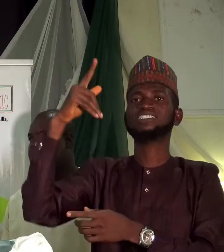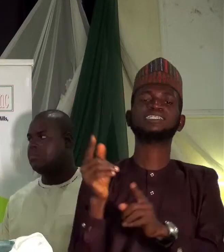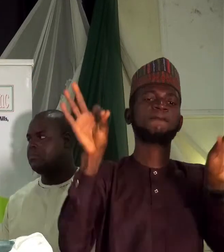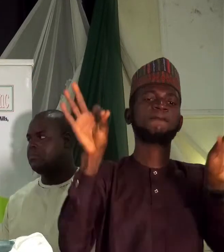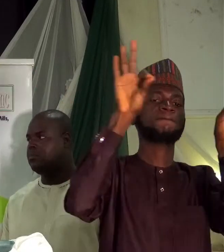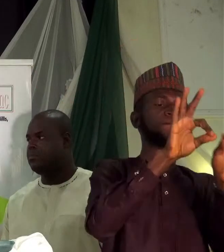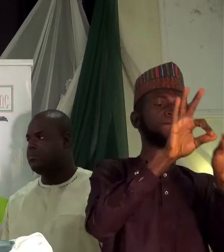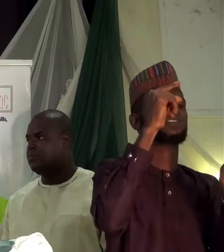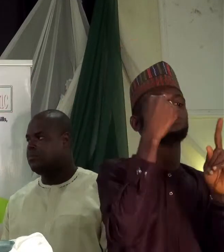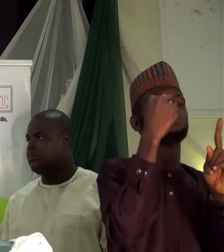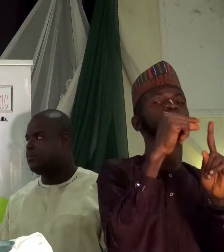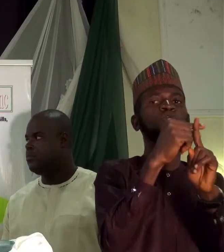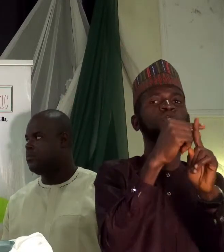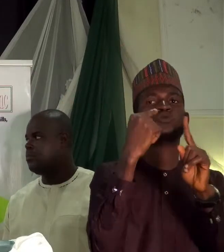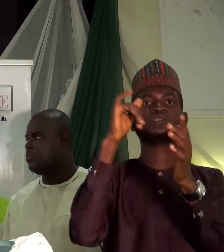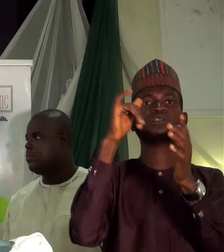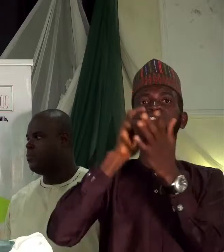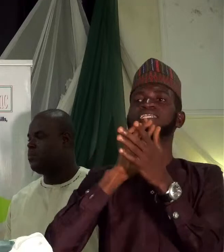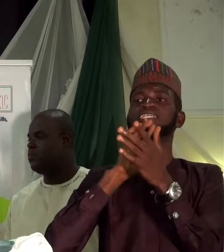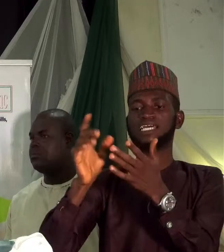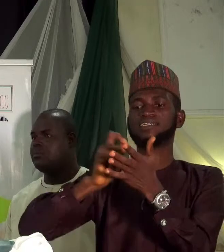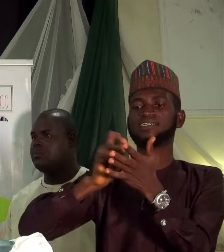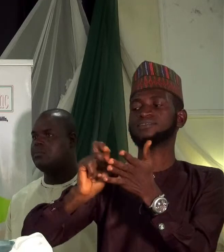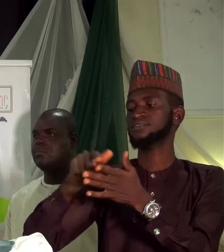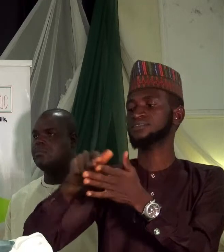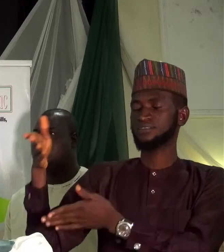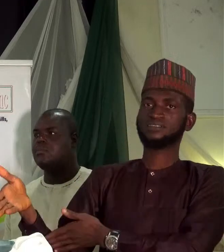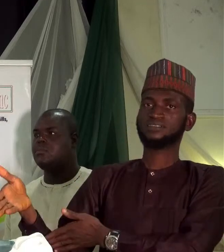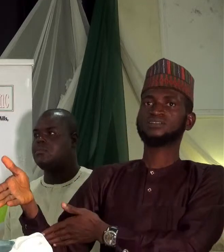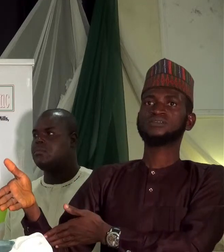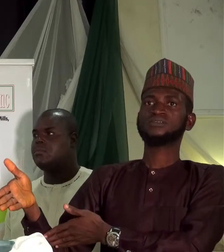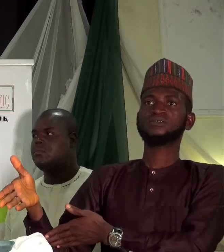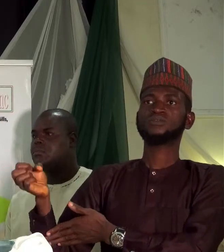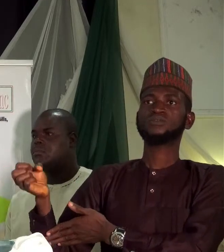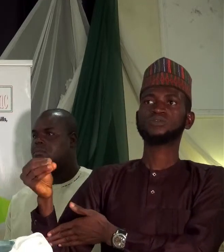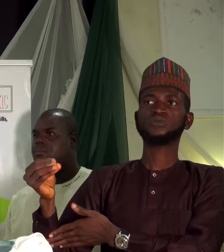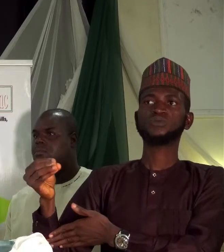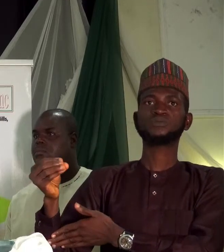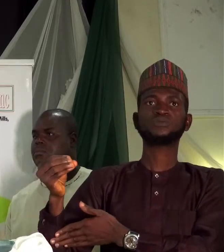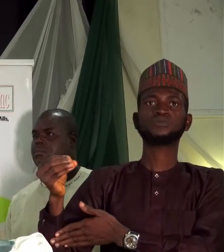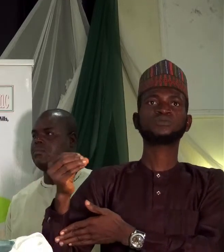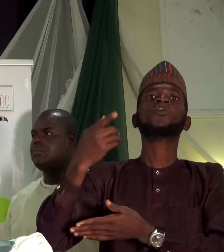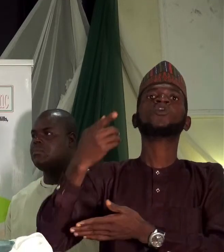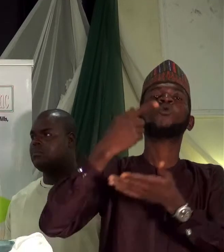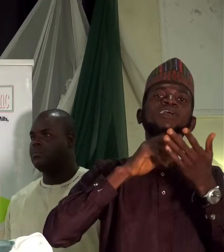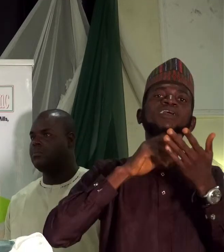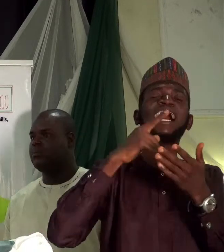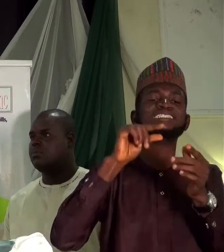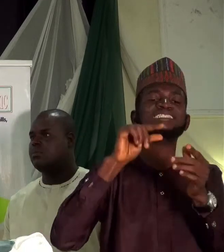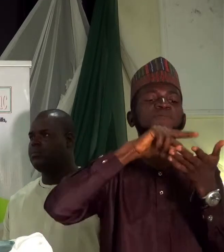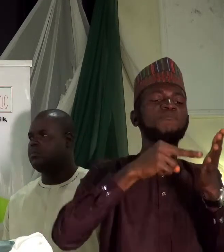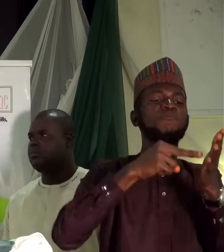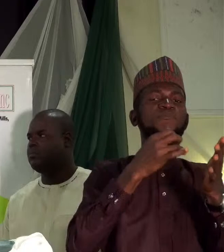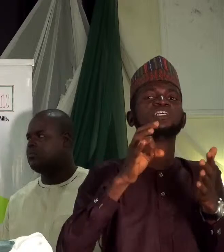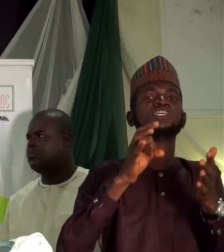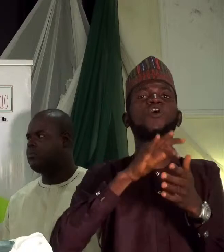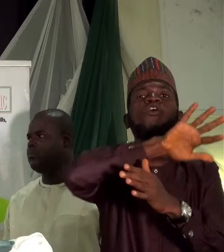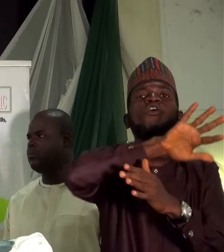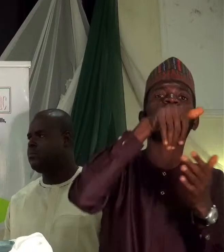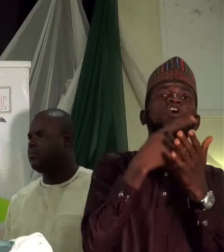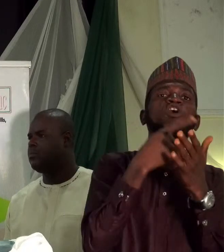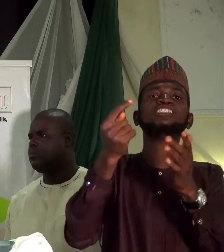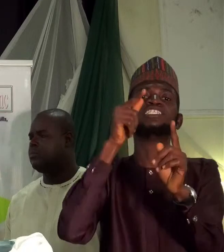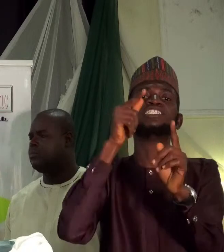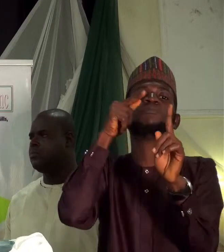awon asayan oro ti nbenu ti oni ki so le lori mo koko fun won ni kini tuma re gan mo koko wo kini tuma re